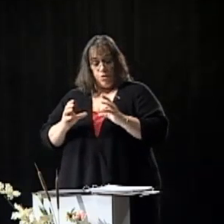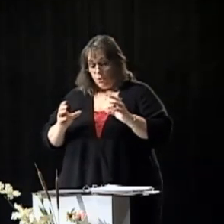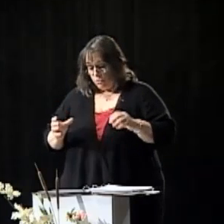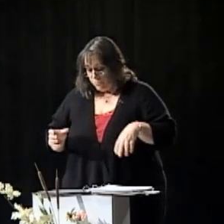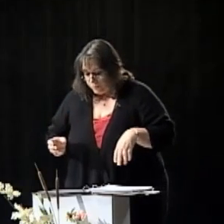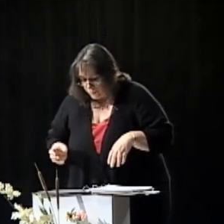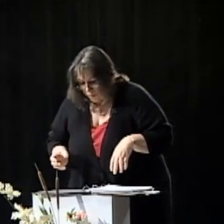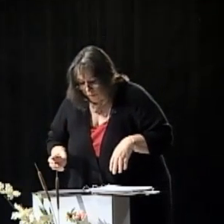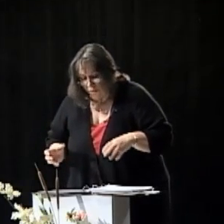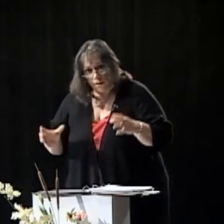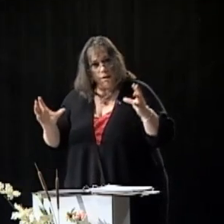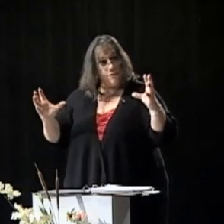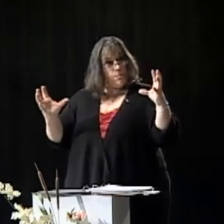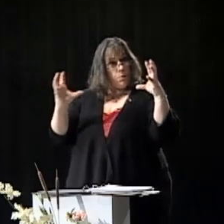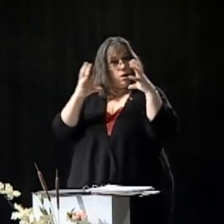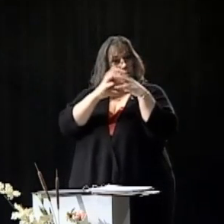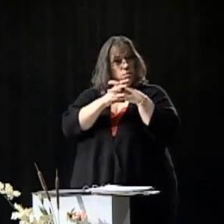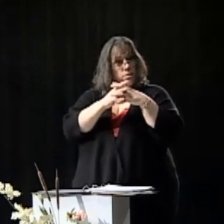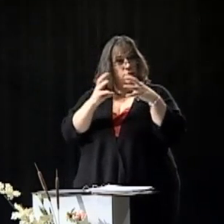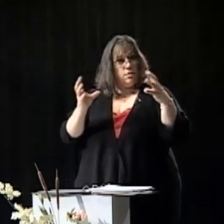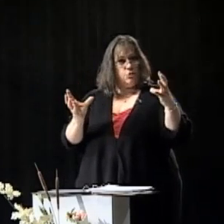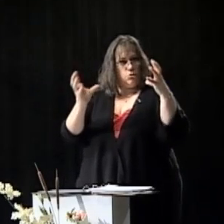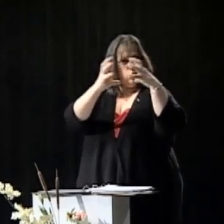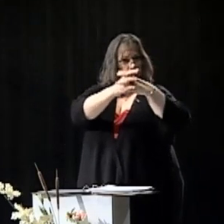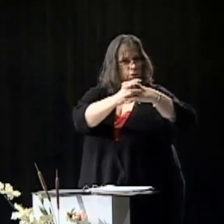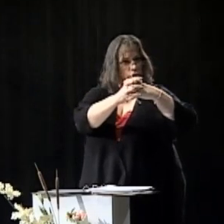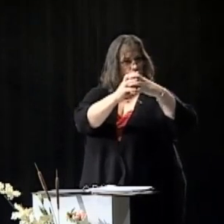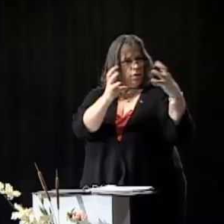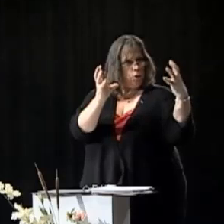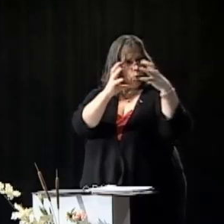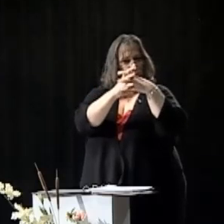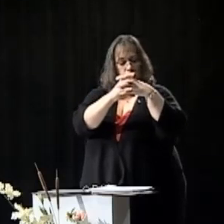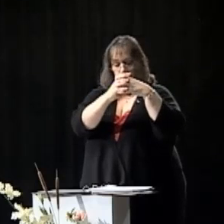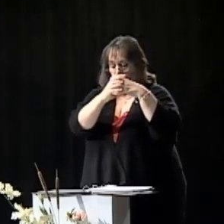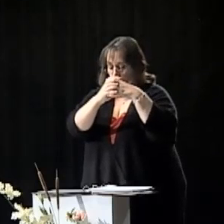So, let's see. A football is you're catching the ball, like holding that ball.